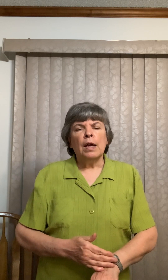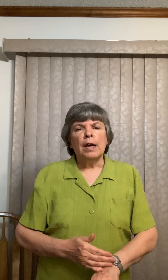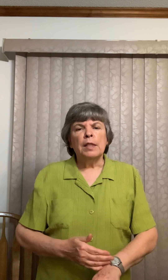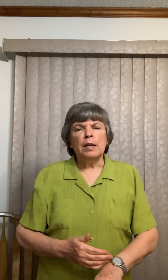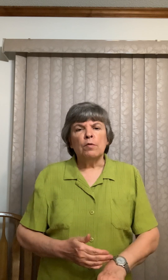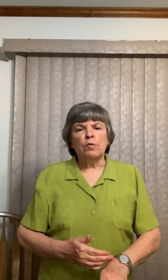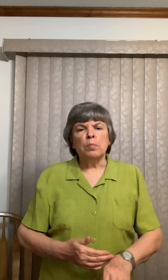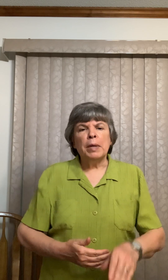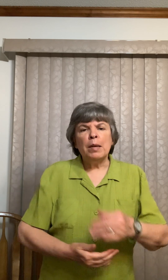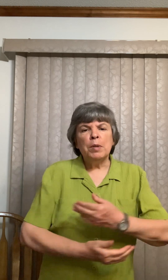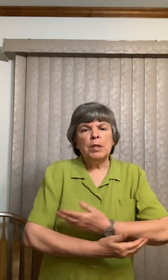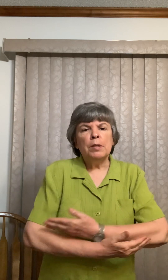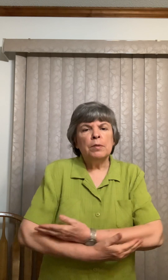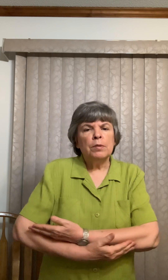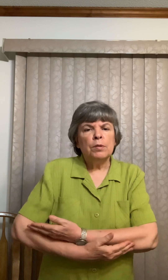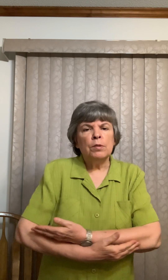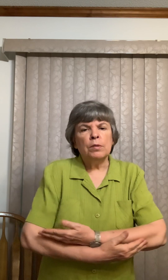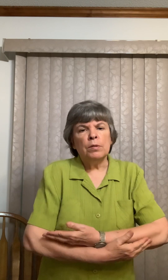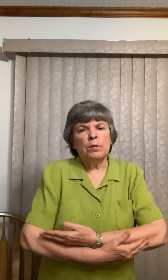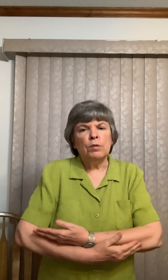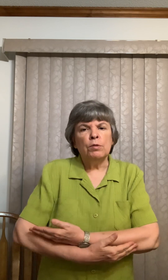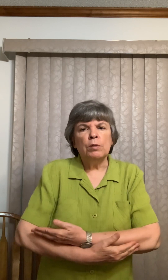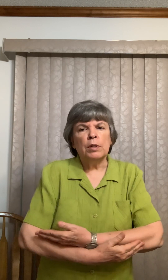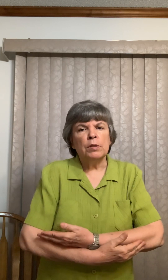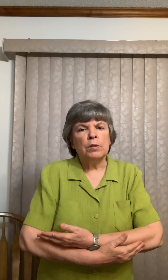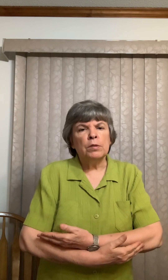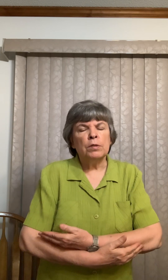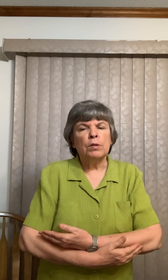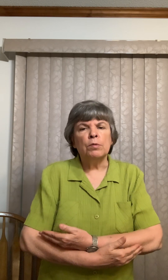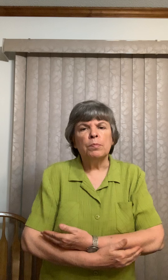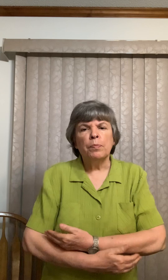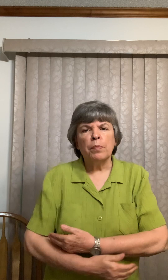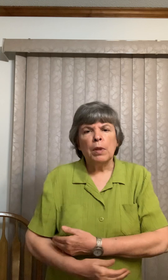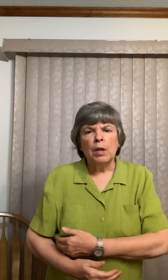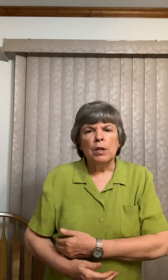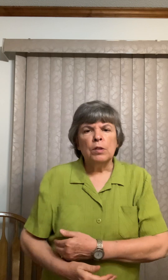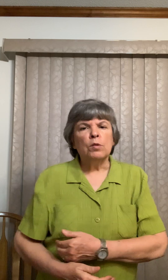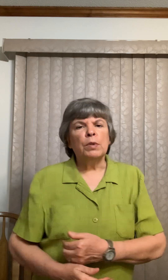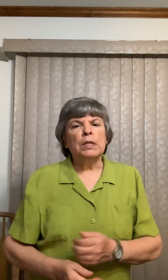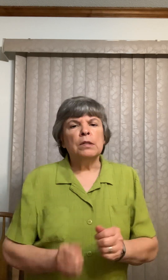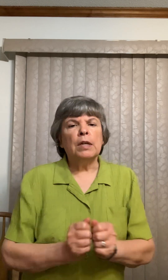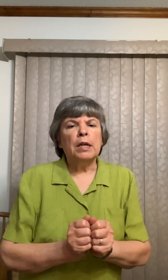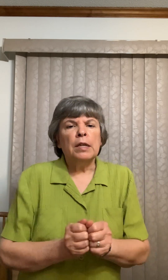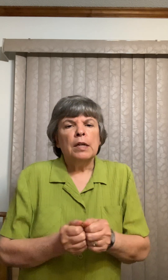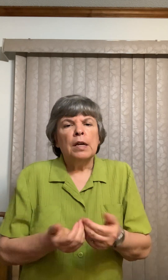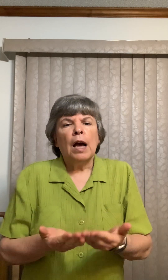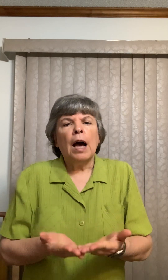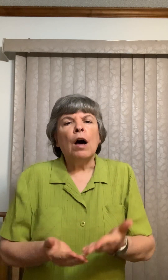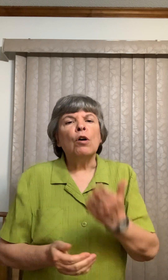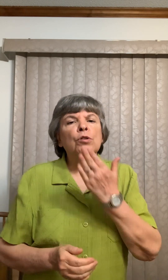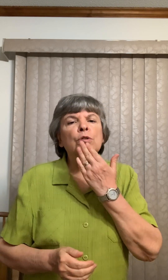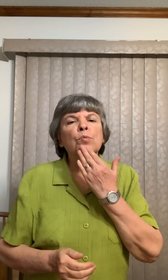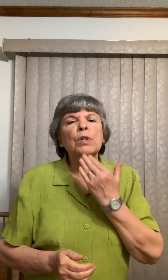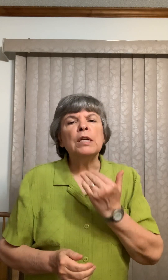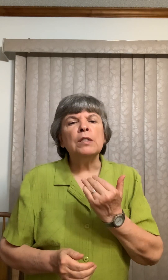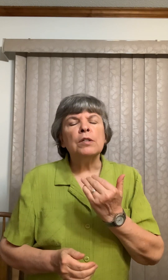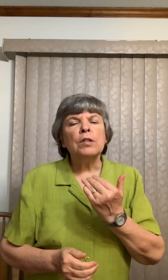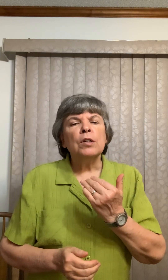And then for baby, you do this. So we can say, how sweet